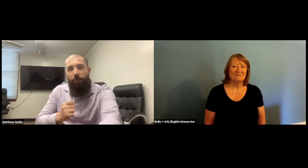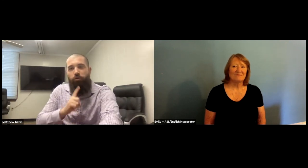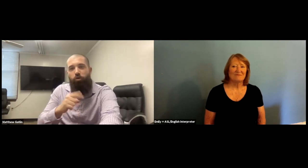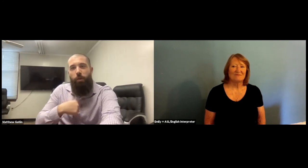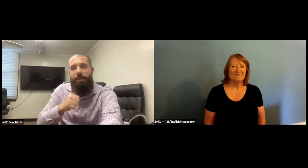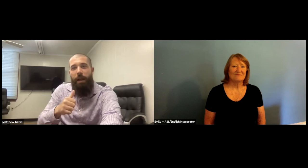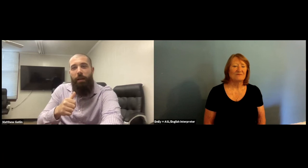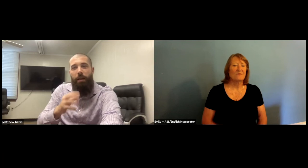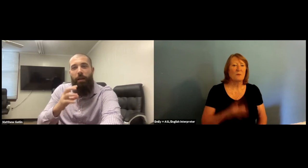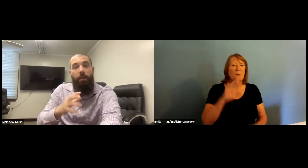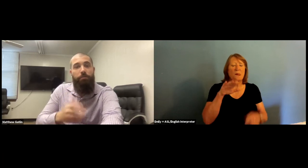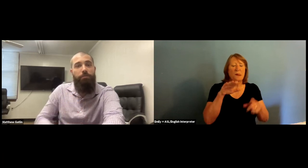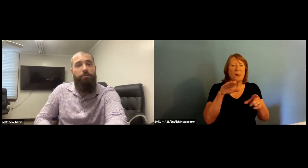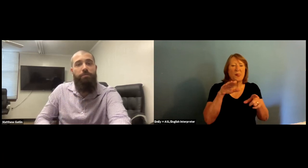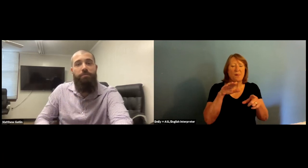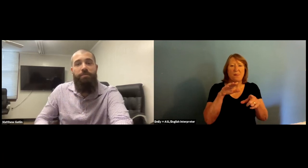Well, I'll give.